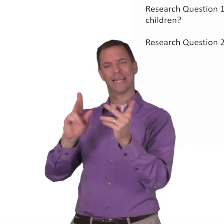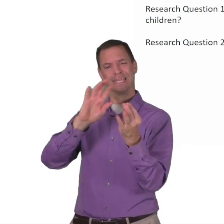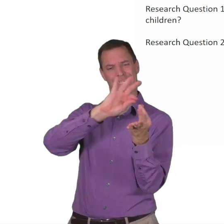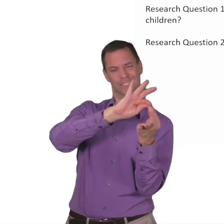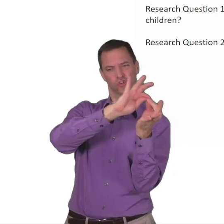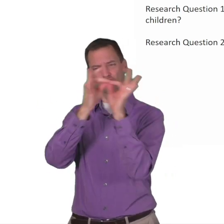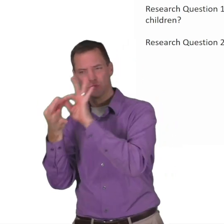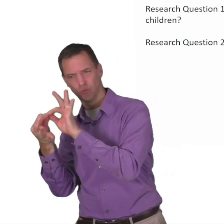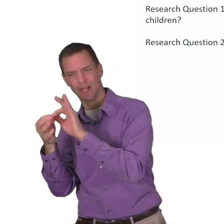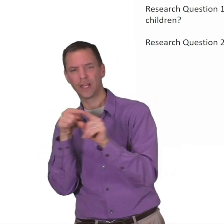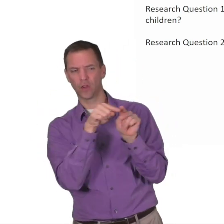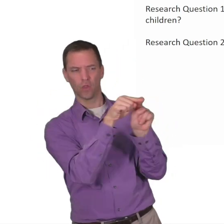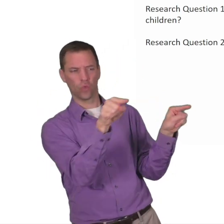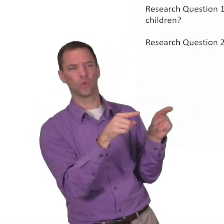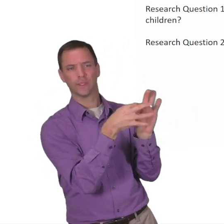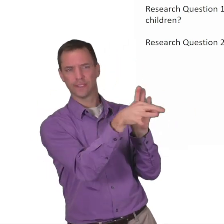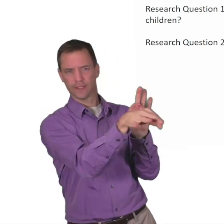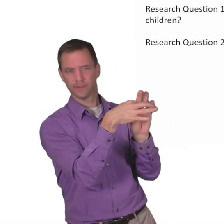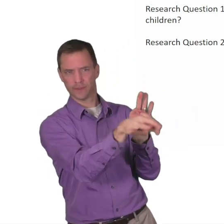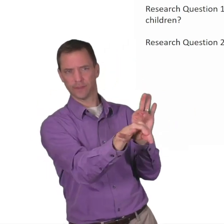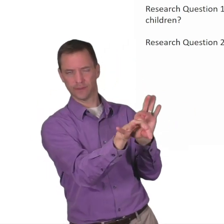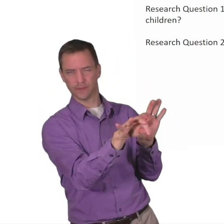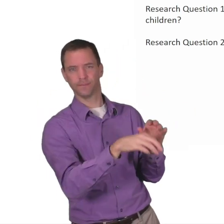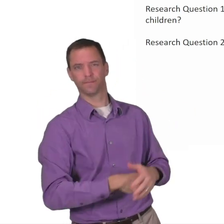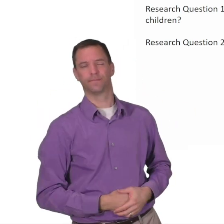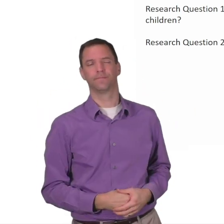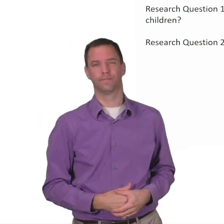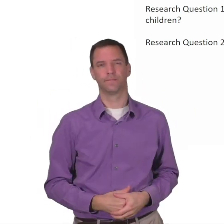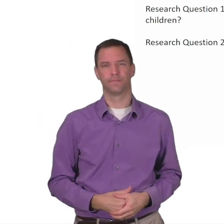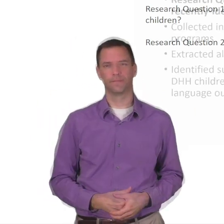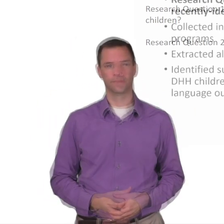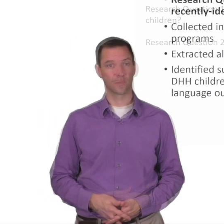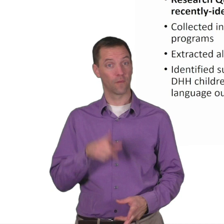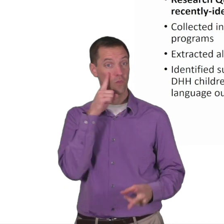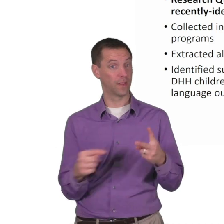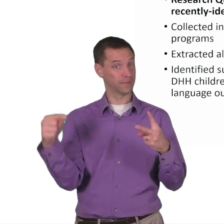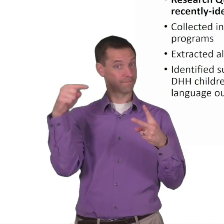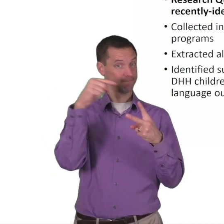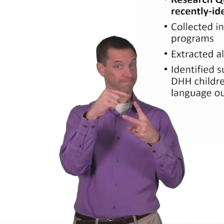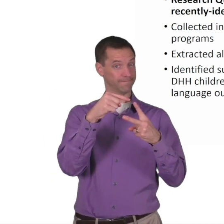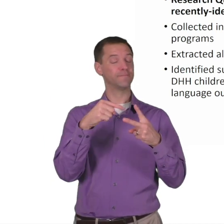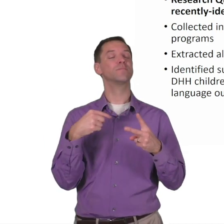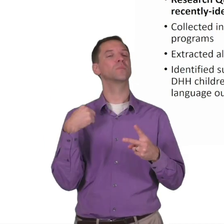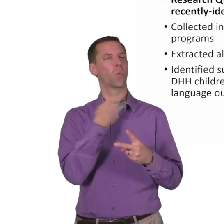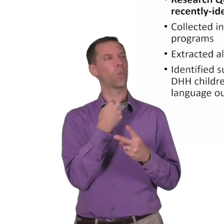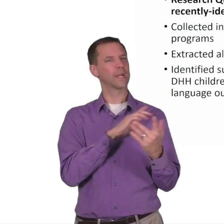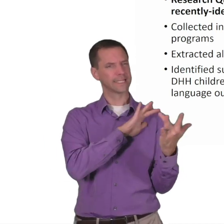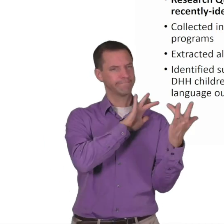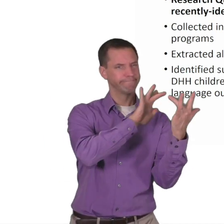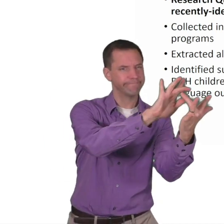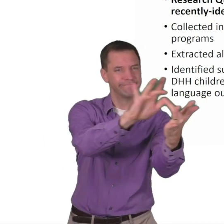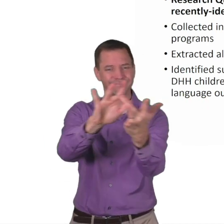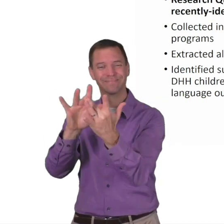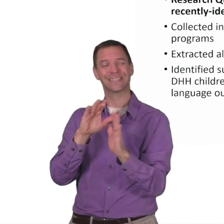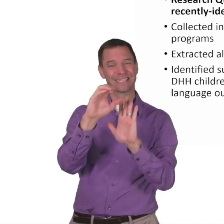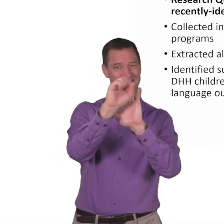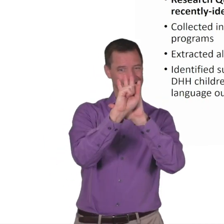children? And then two, how do people typically interpret those kinds of messages? To answer the first